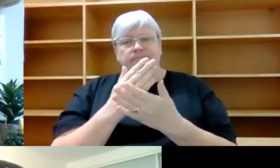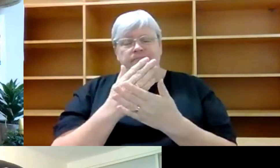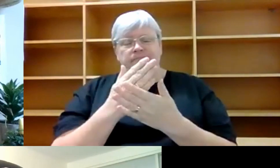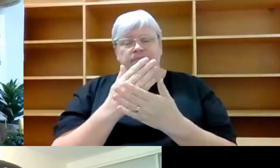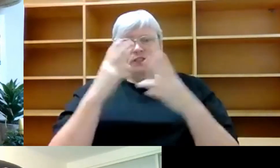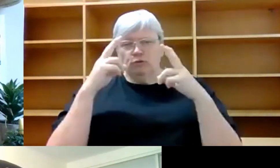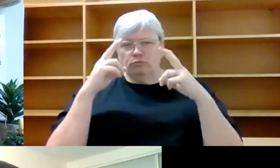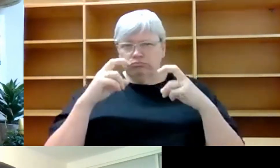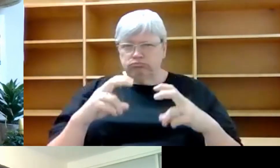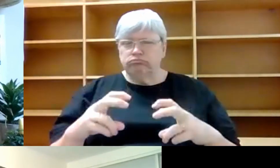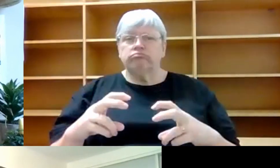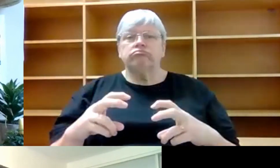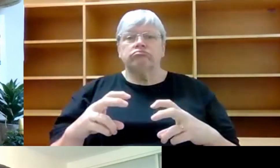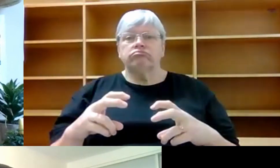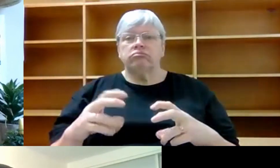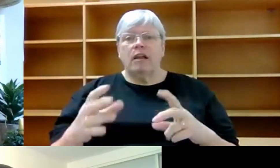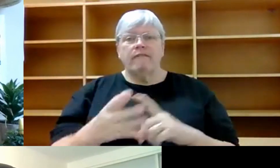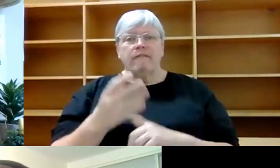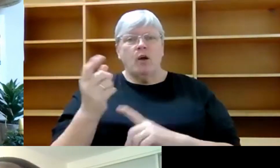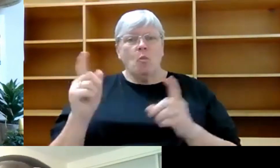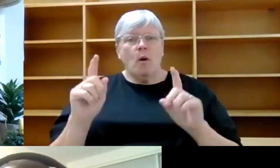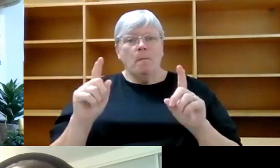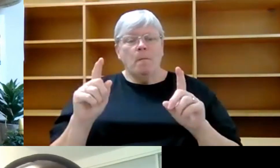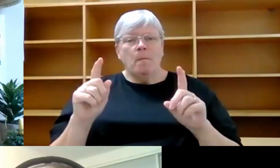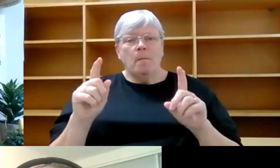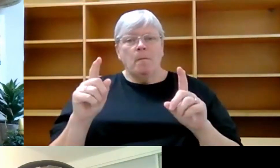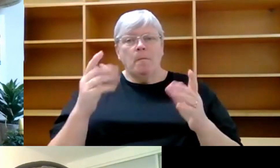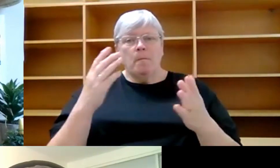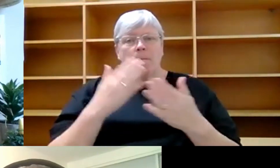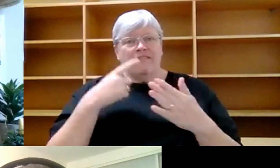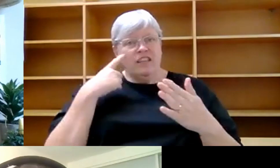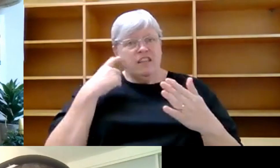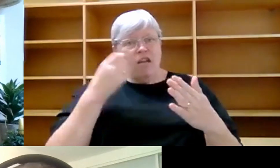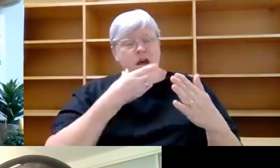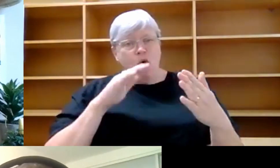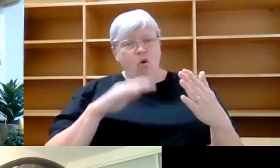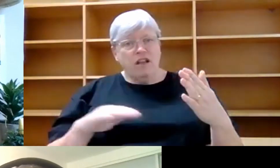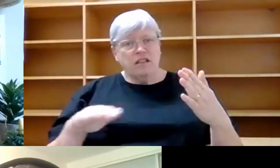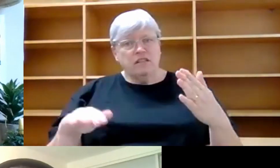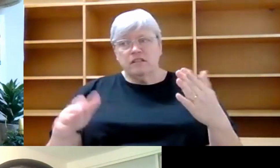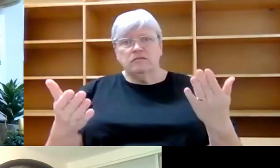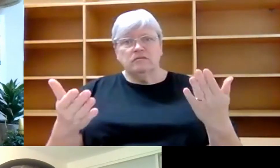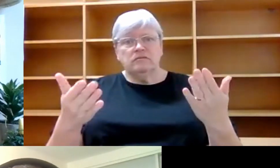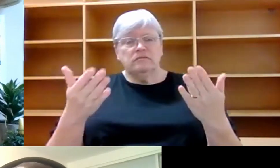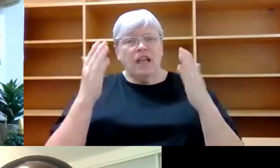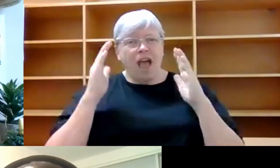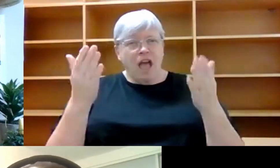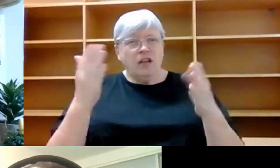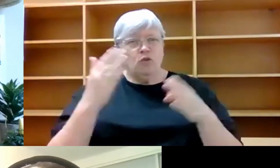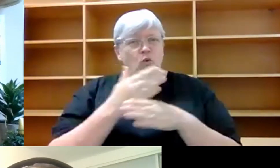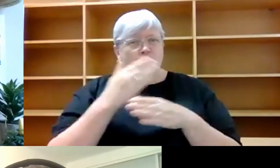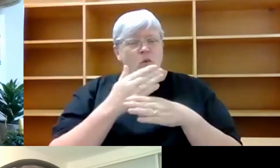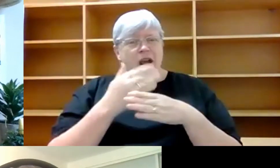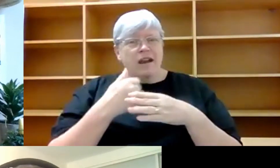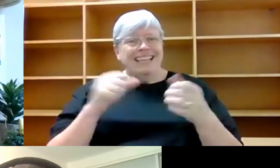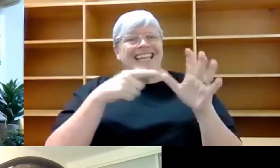my research, and I discovered that even young boys who were obliged to work in the cane